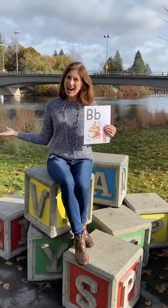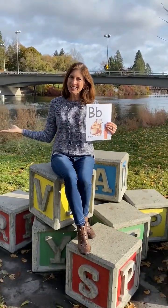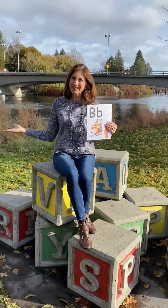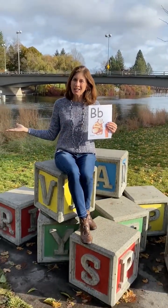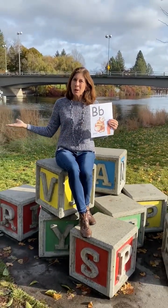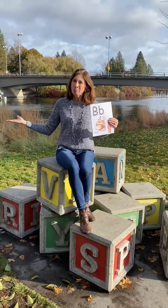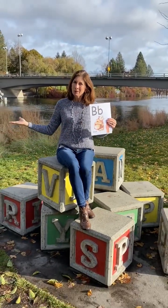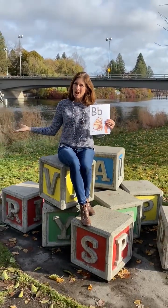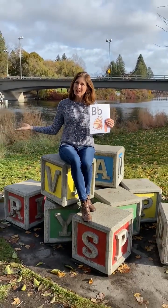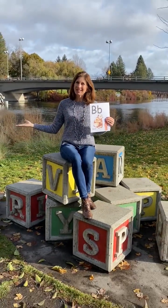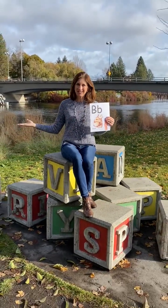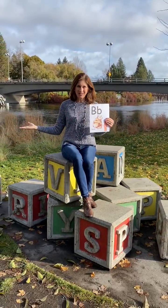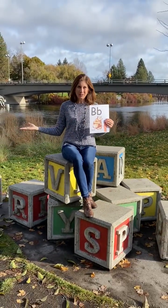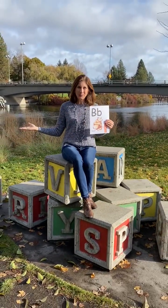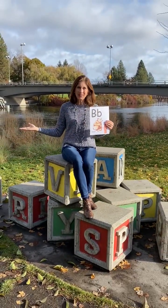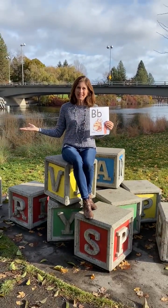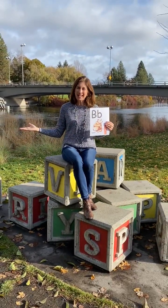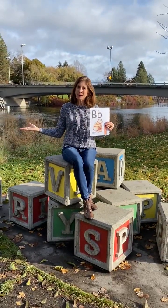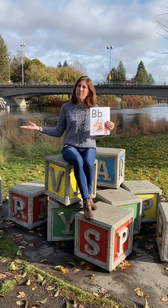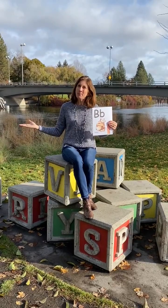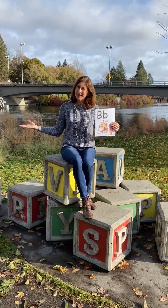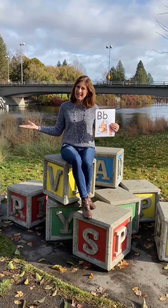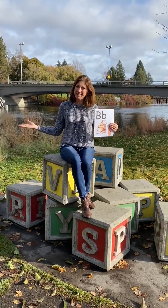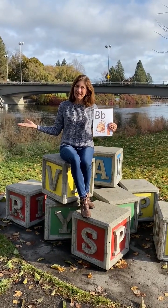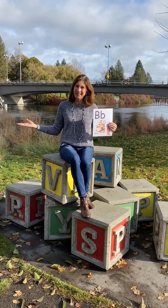Blocks. Blocks starts with the letter B.